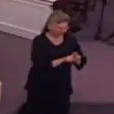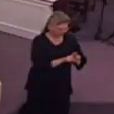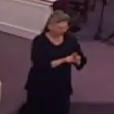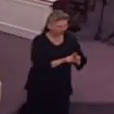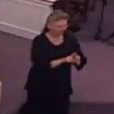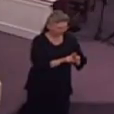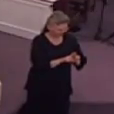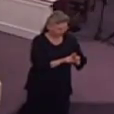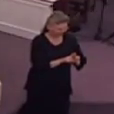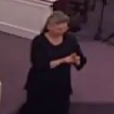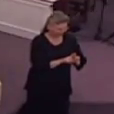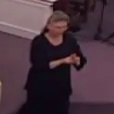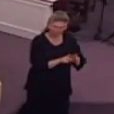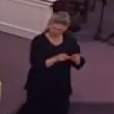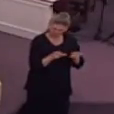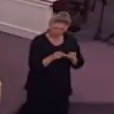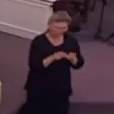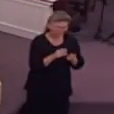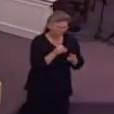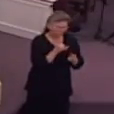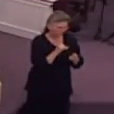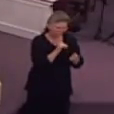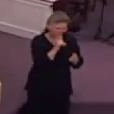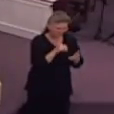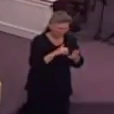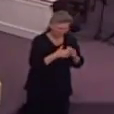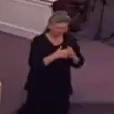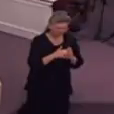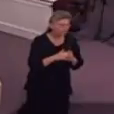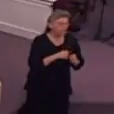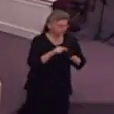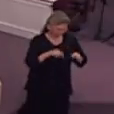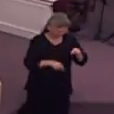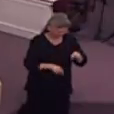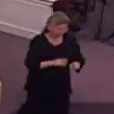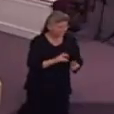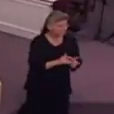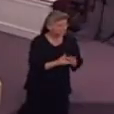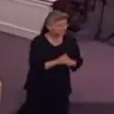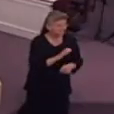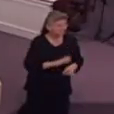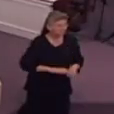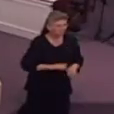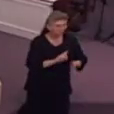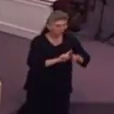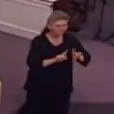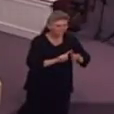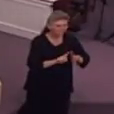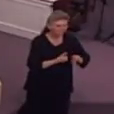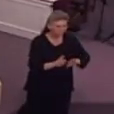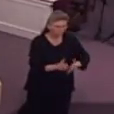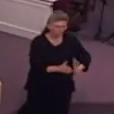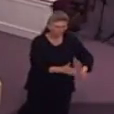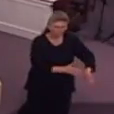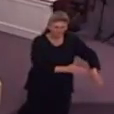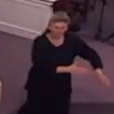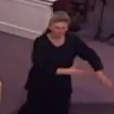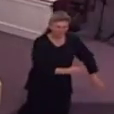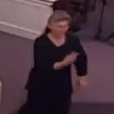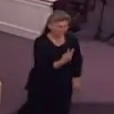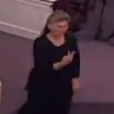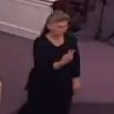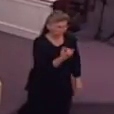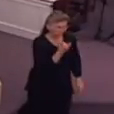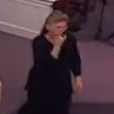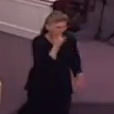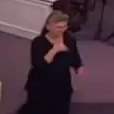Hallelujah. Come on, he's got a place for misfits today. And so at the feet of Jesus Christ, all these differences was laid aside, and these two